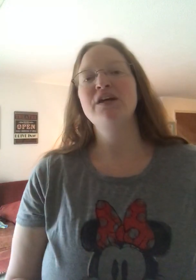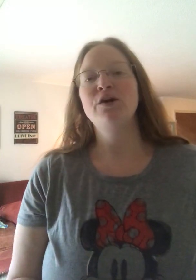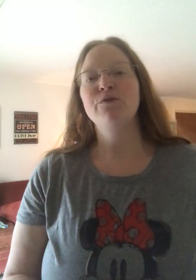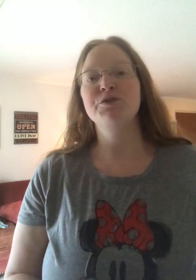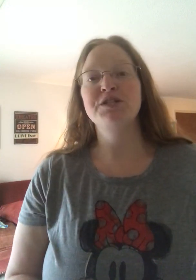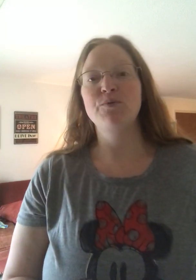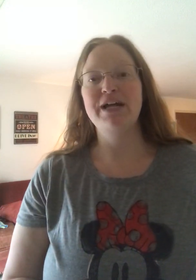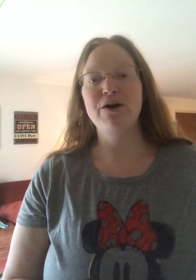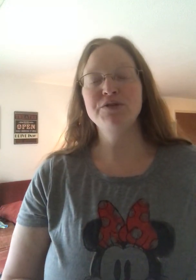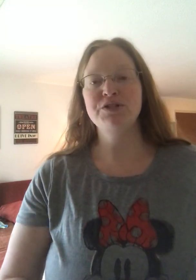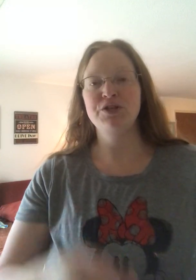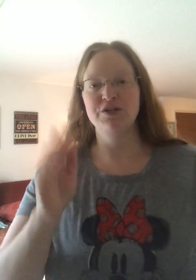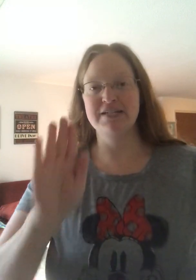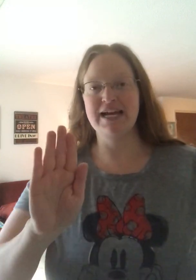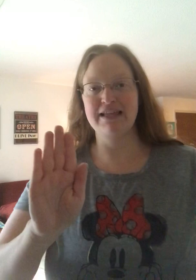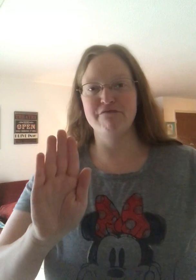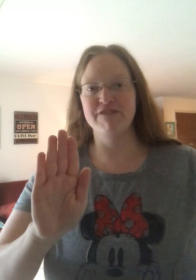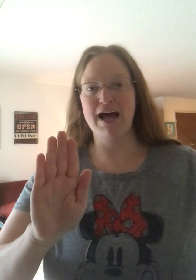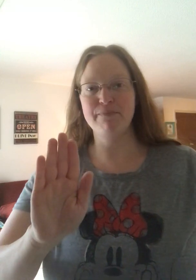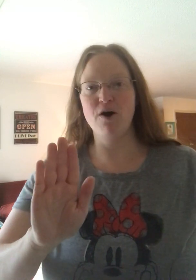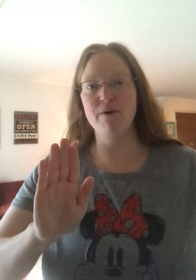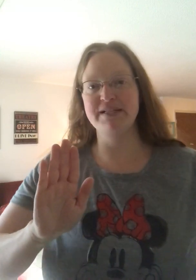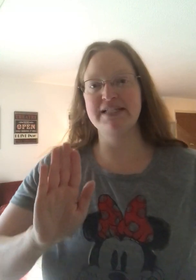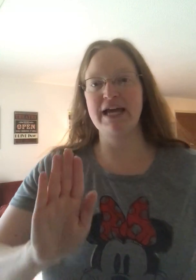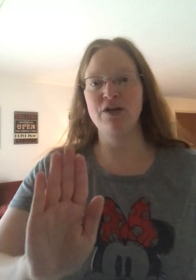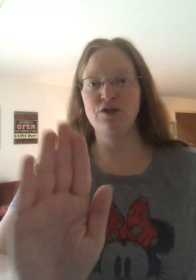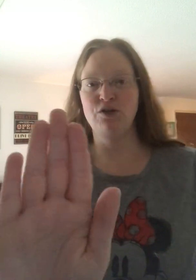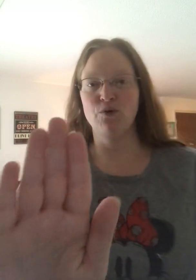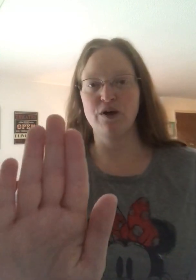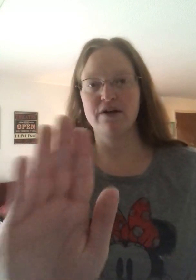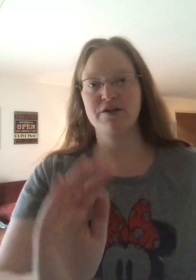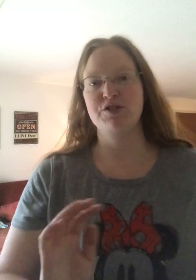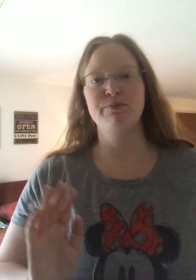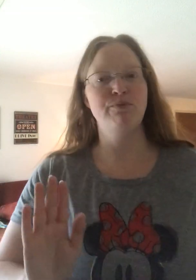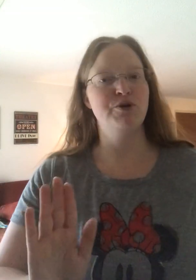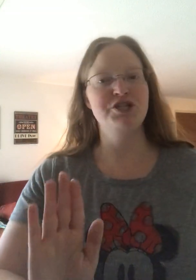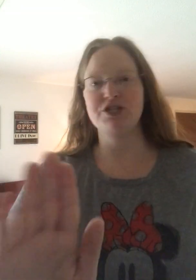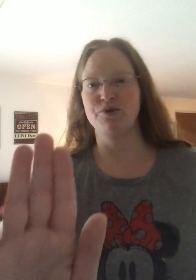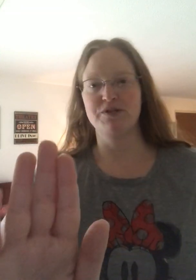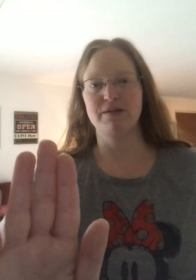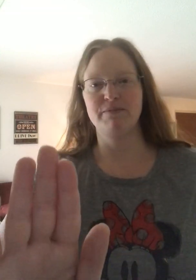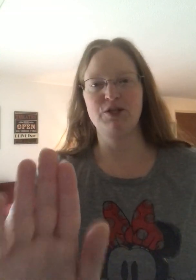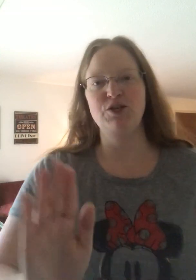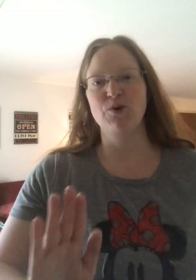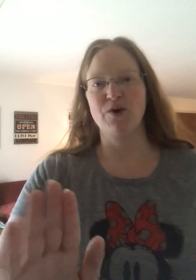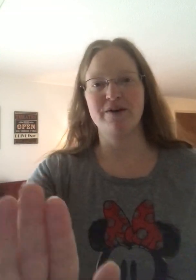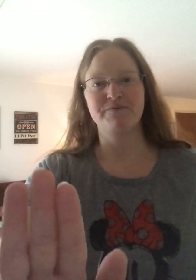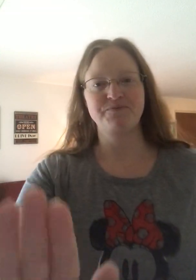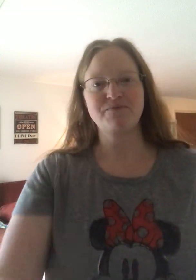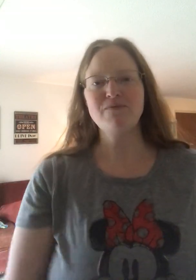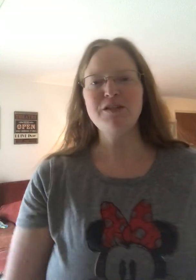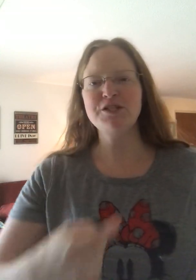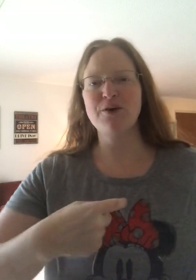For someone else, you're going to take that flat palm and say your. Just push it towards them. Your. So